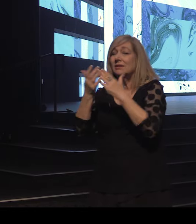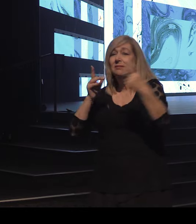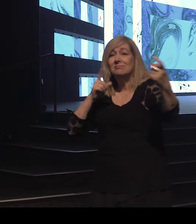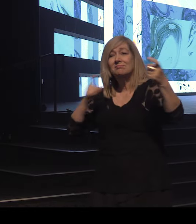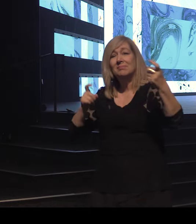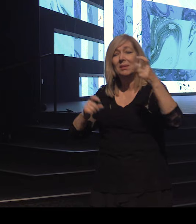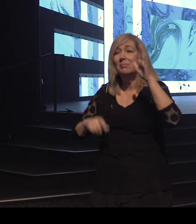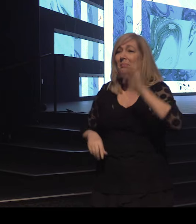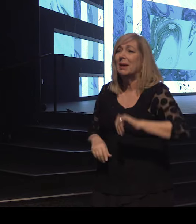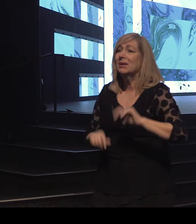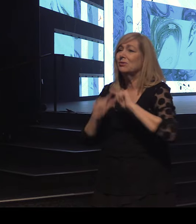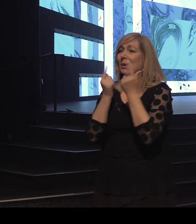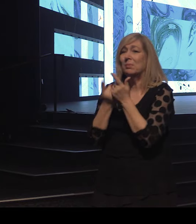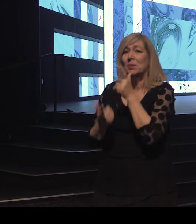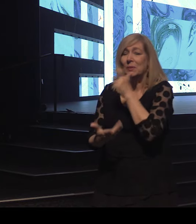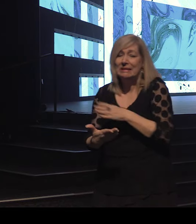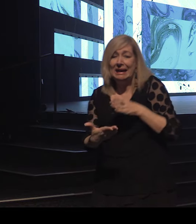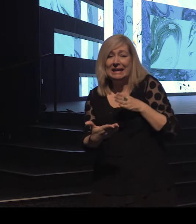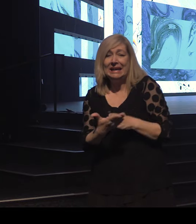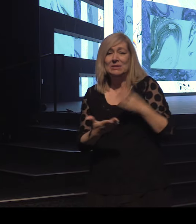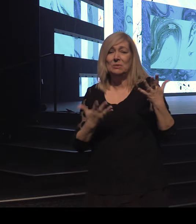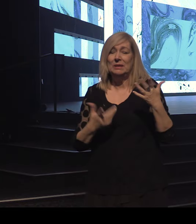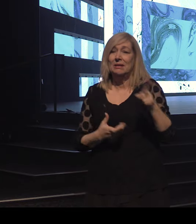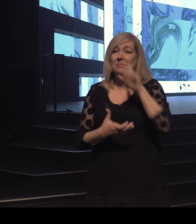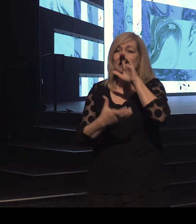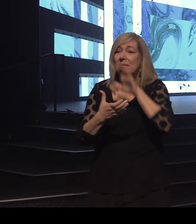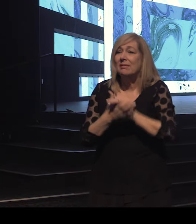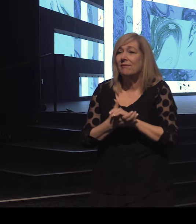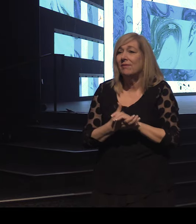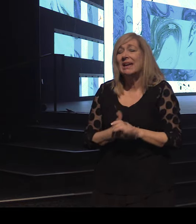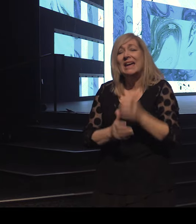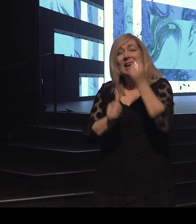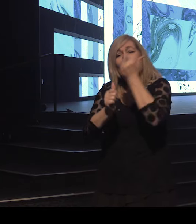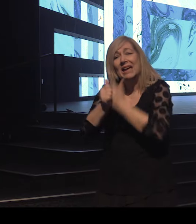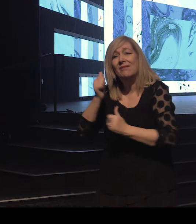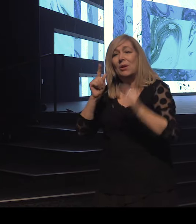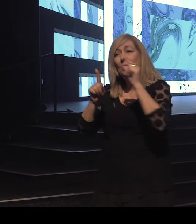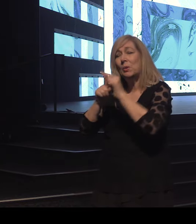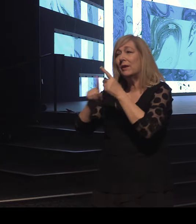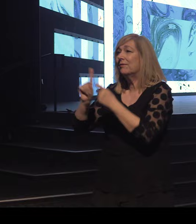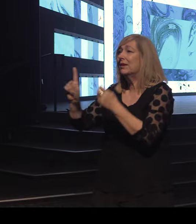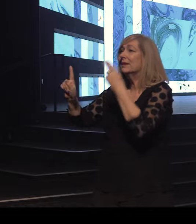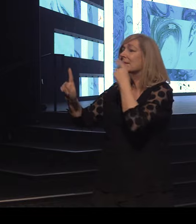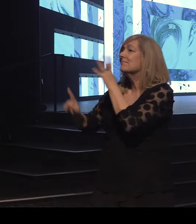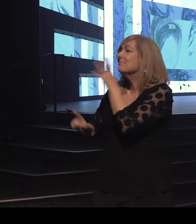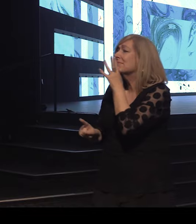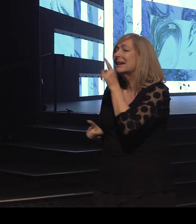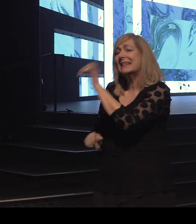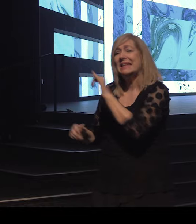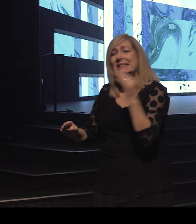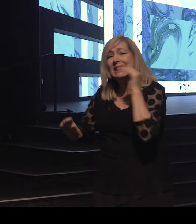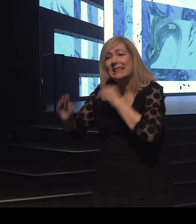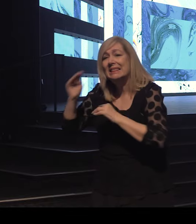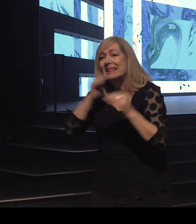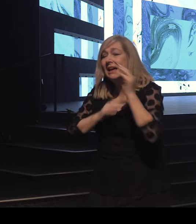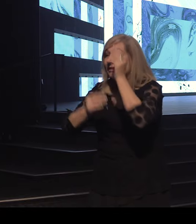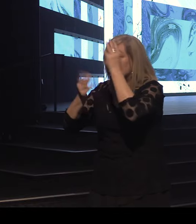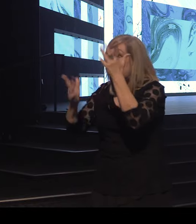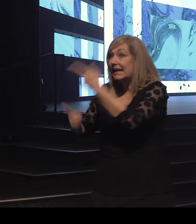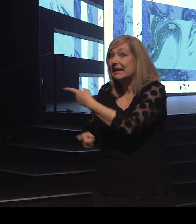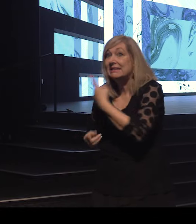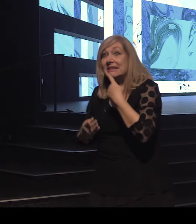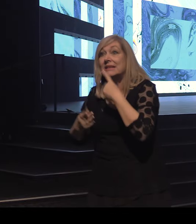that follows their own unworthy instincts. Every word that comes from Hitler's mouth is a lie. When he says